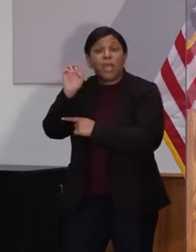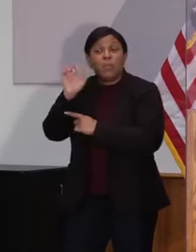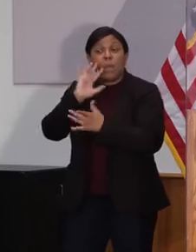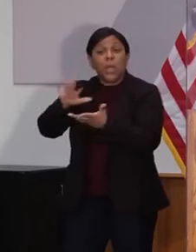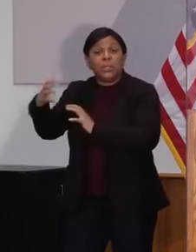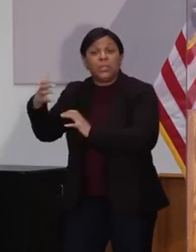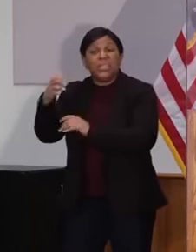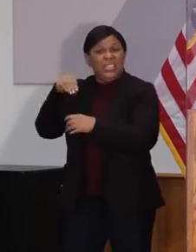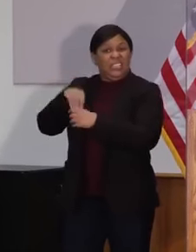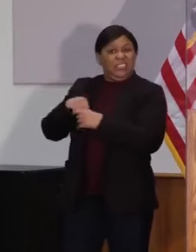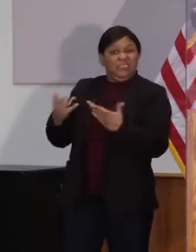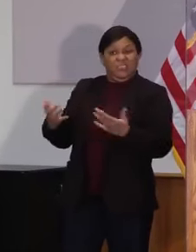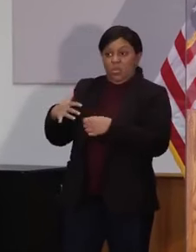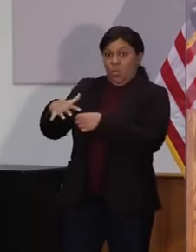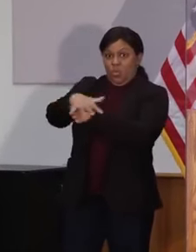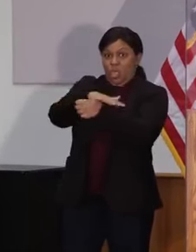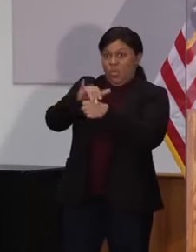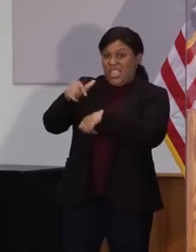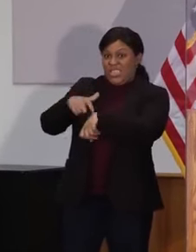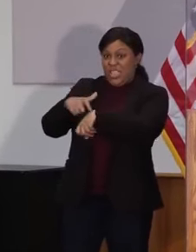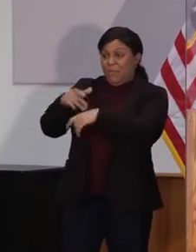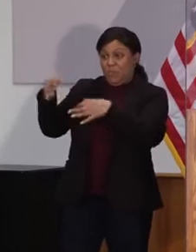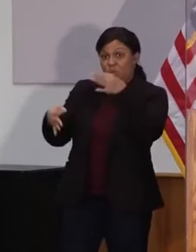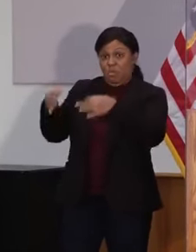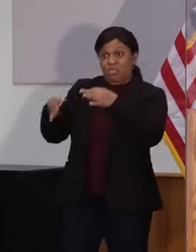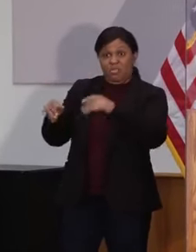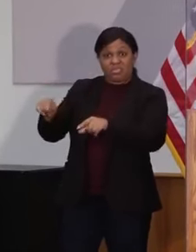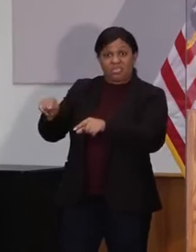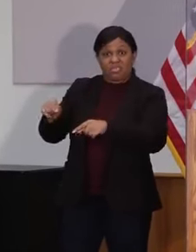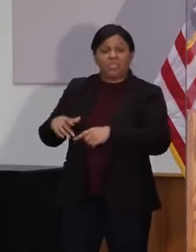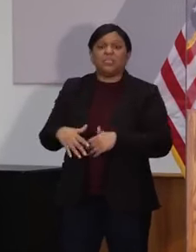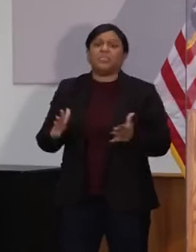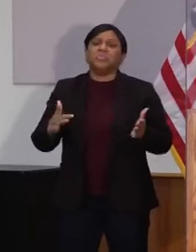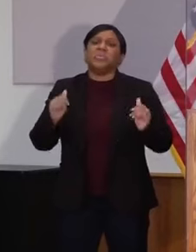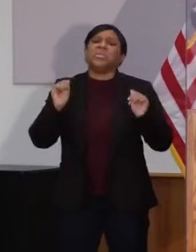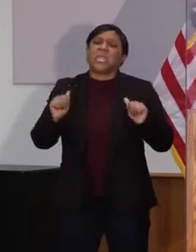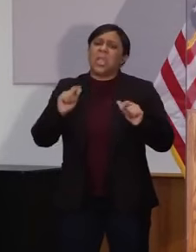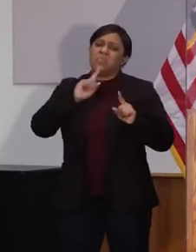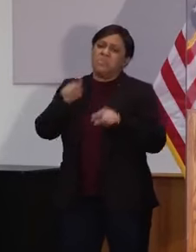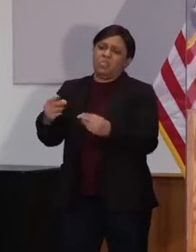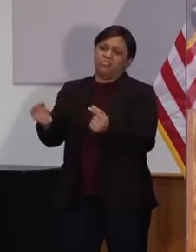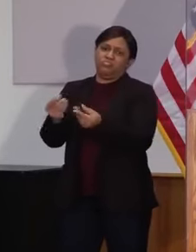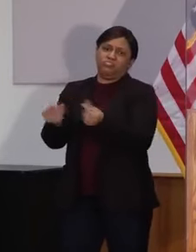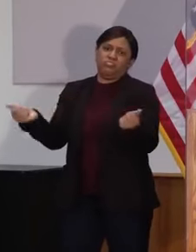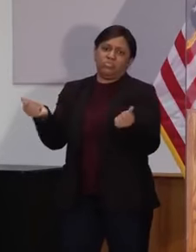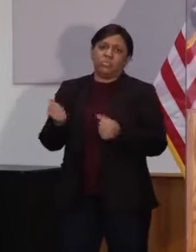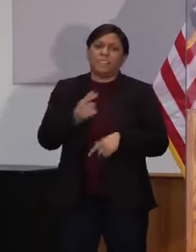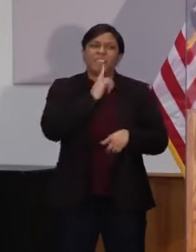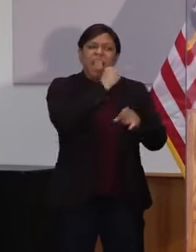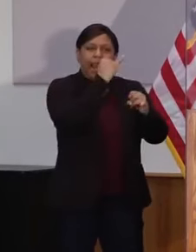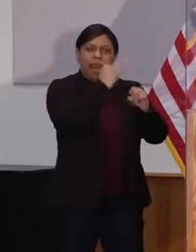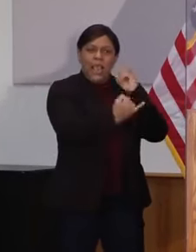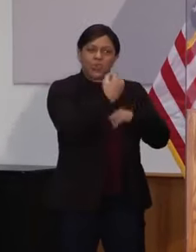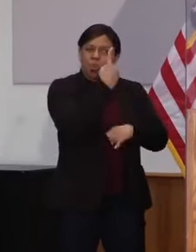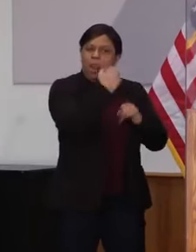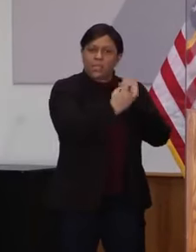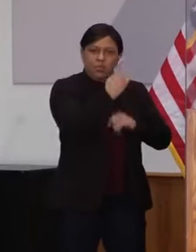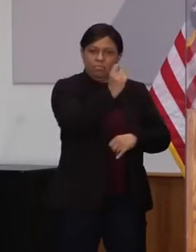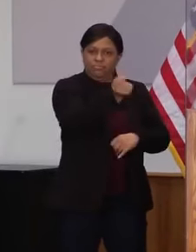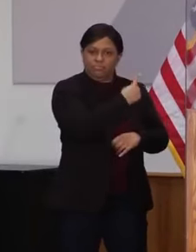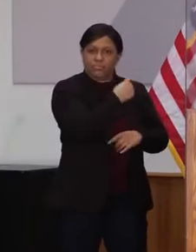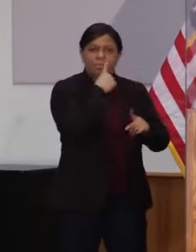event can be prevented and can be responded to effectively. Governor, I got one off-topic question